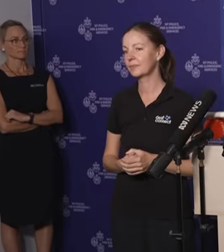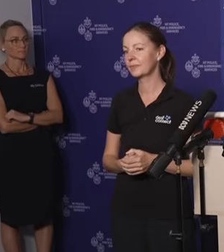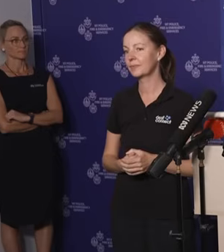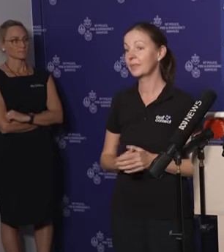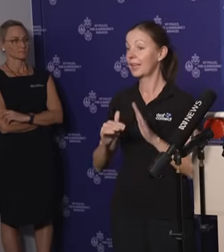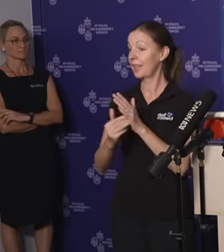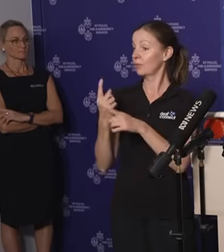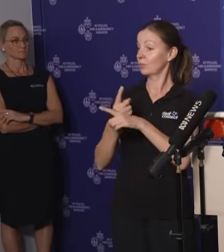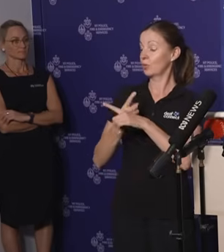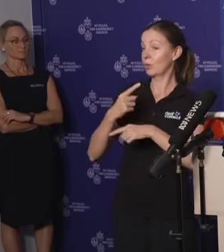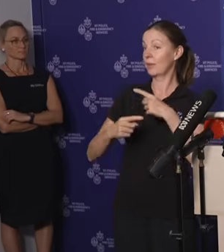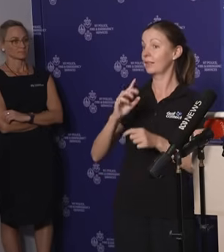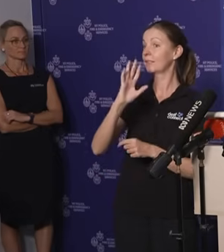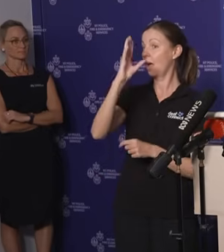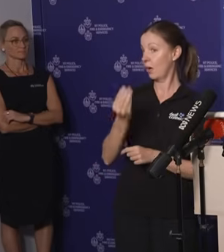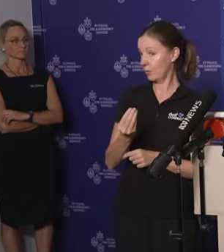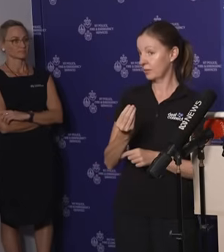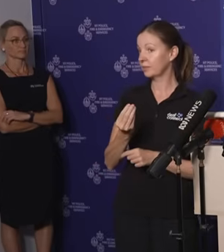And now I'll move to Darwin.